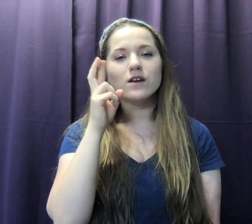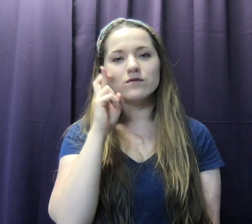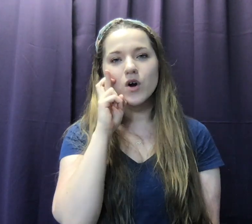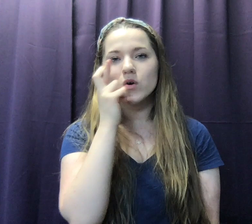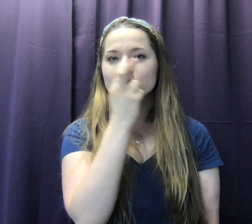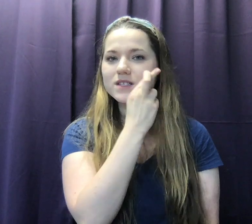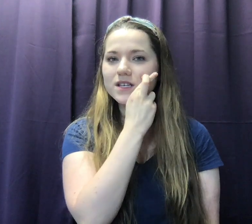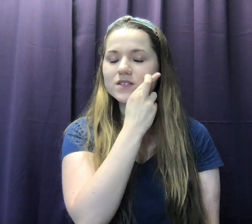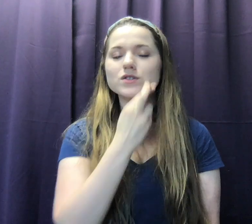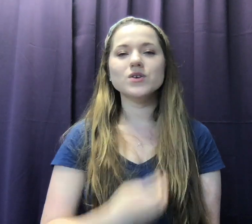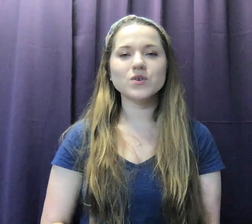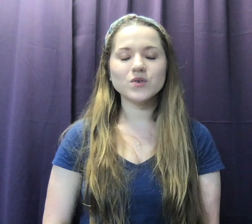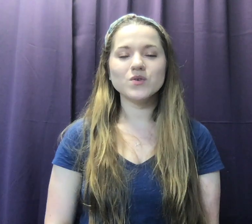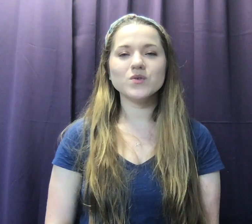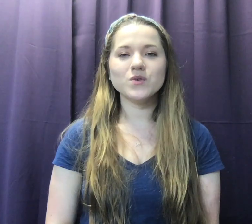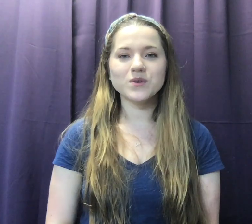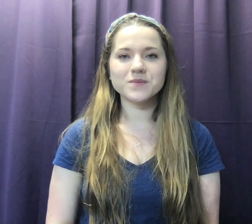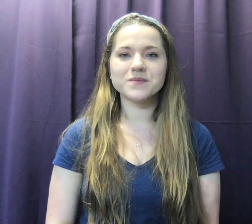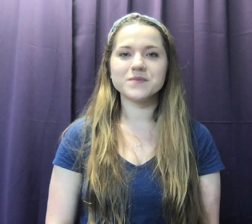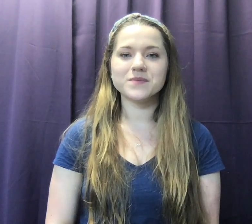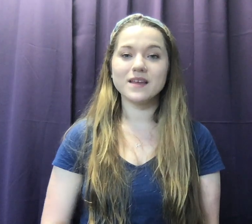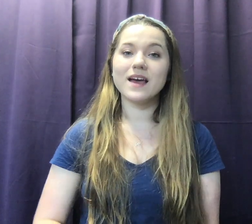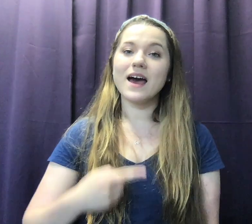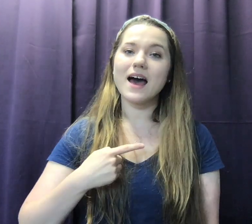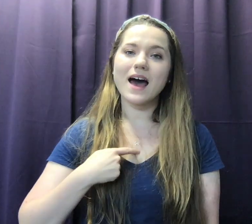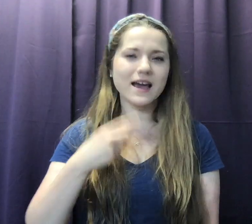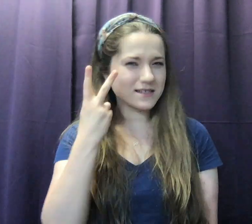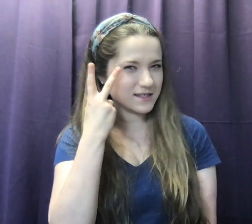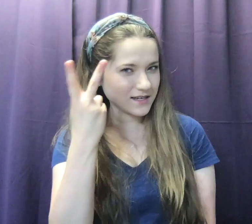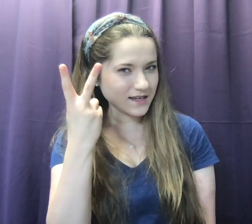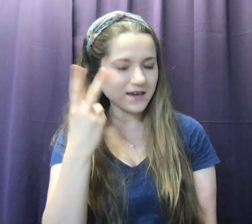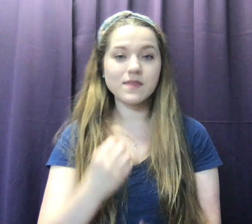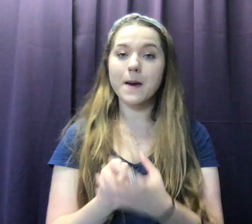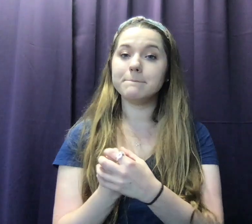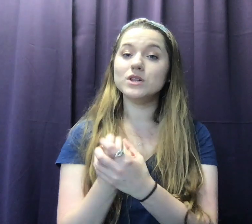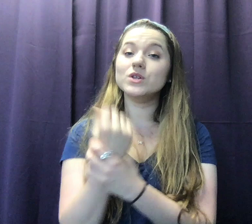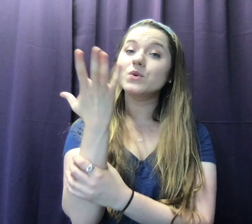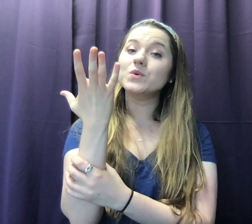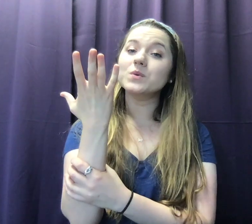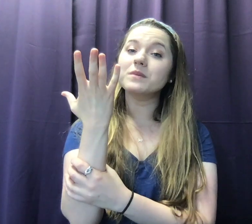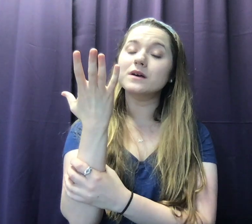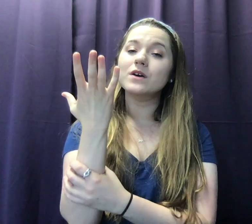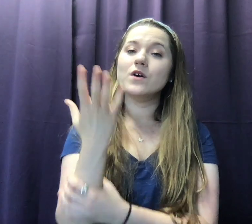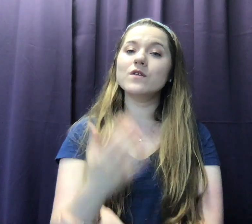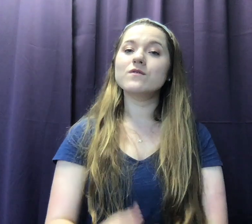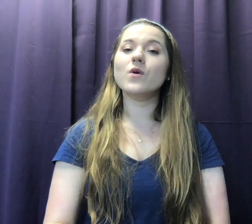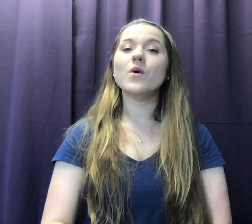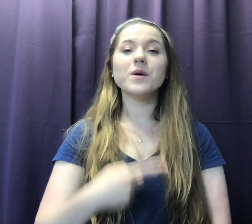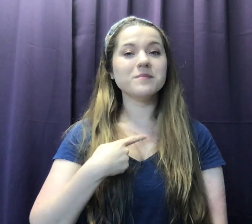red roses too. I see them bloom for